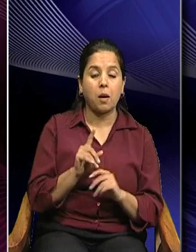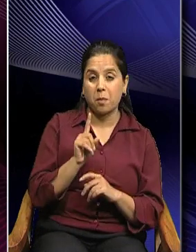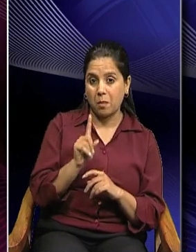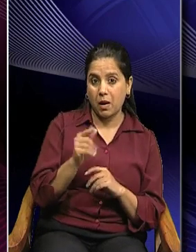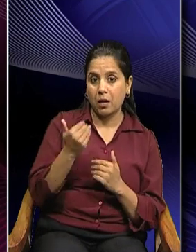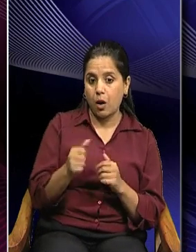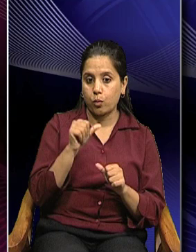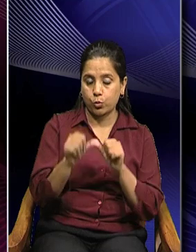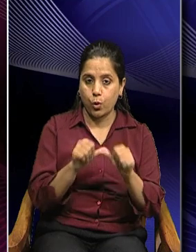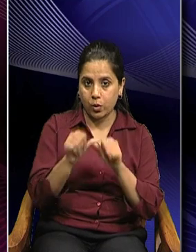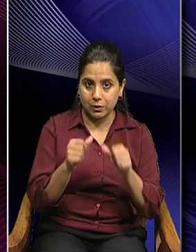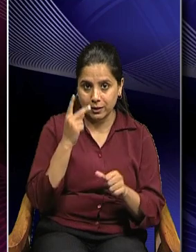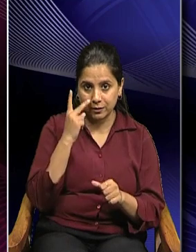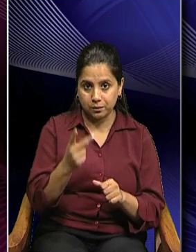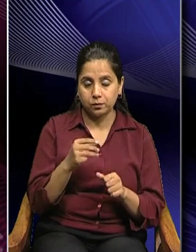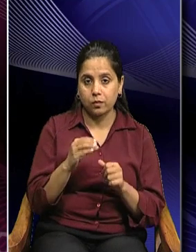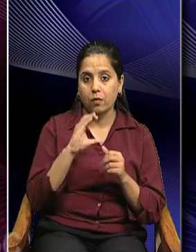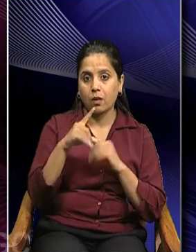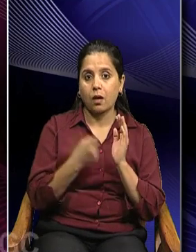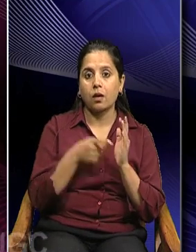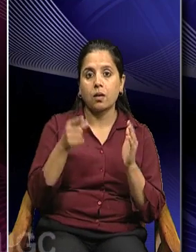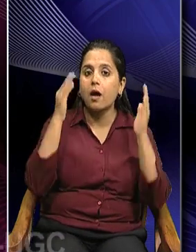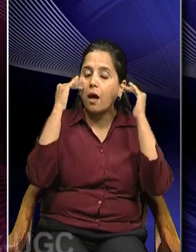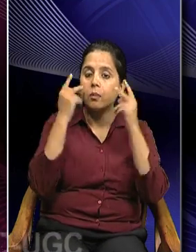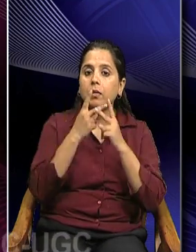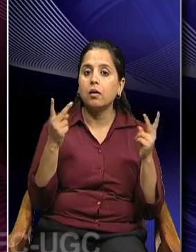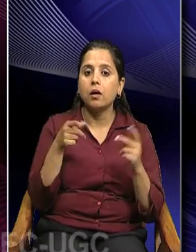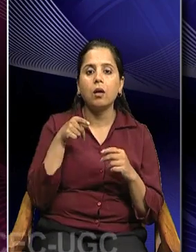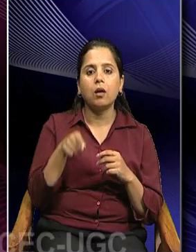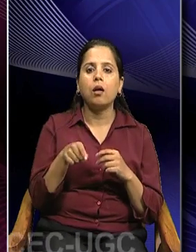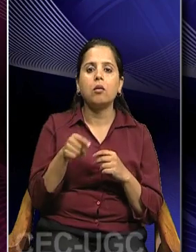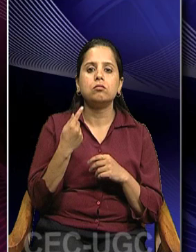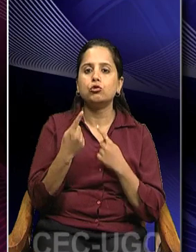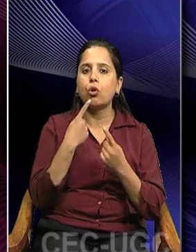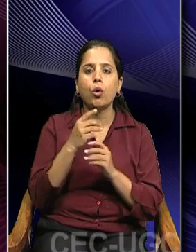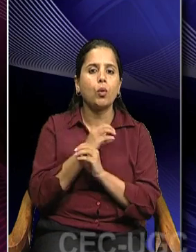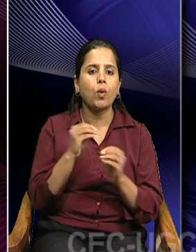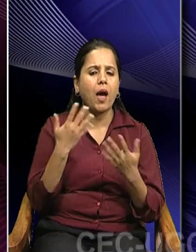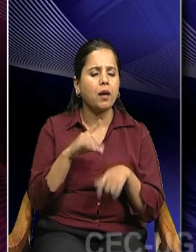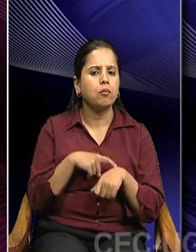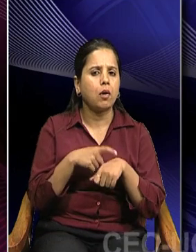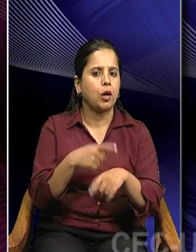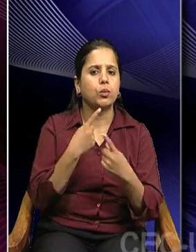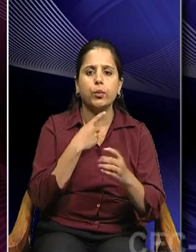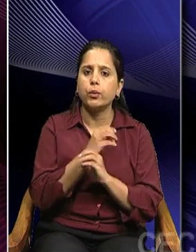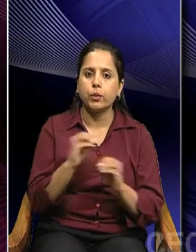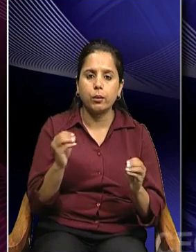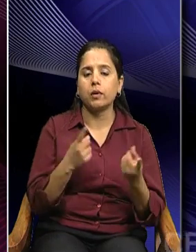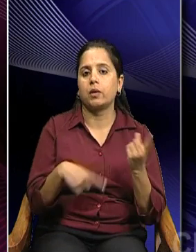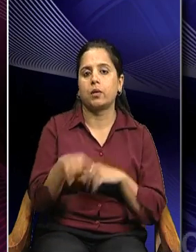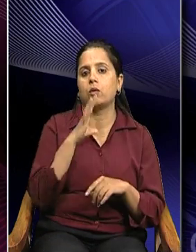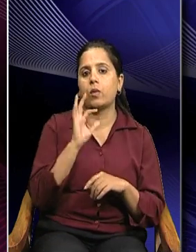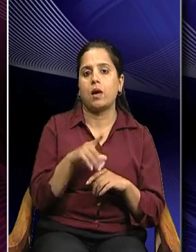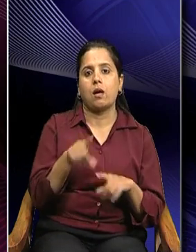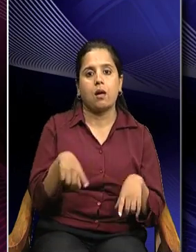this process, the customers' expectations were not consulted at any point. So, they were actually living